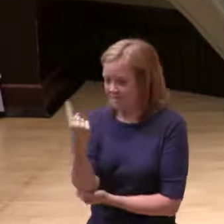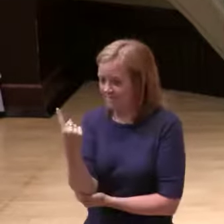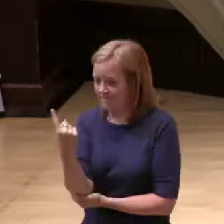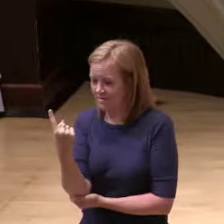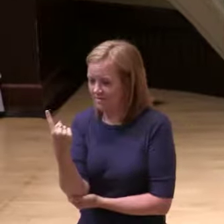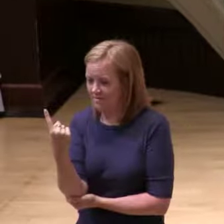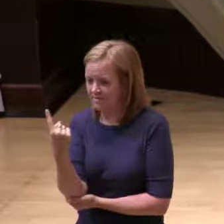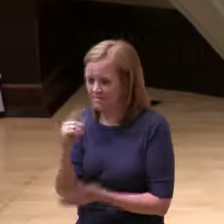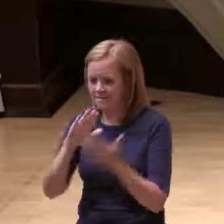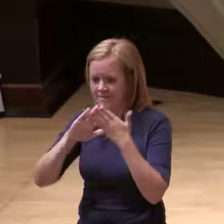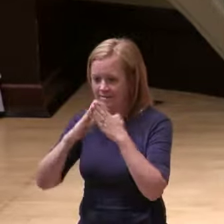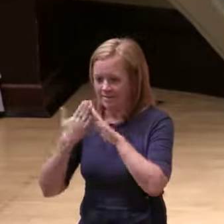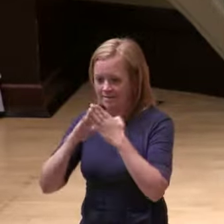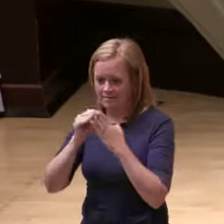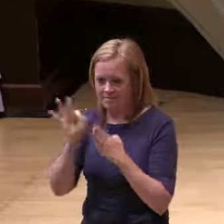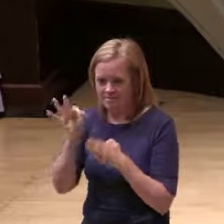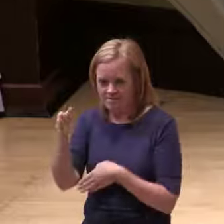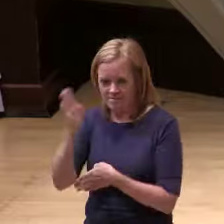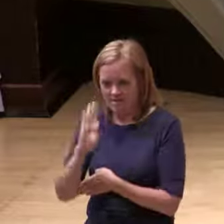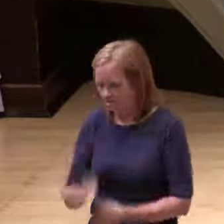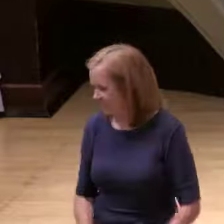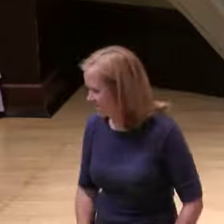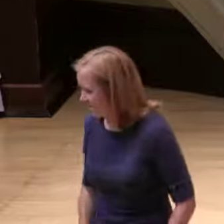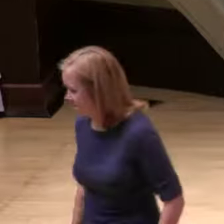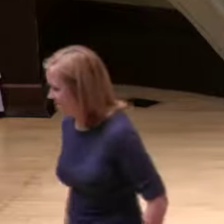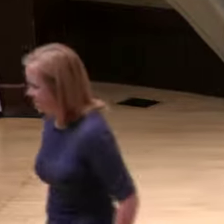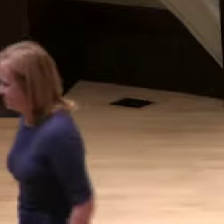11, City of God.